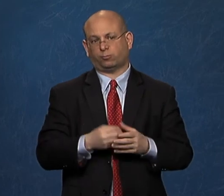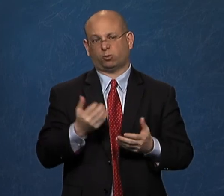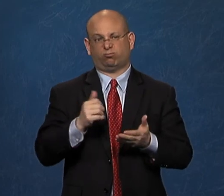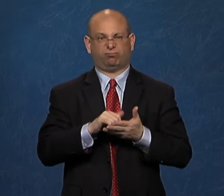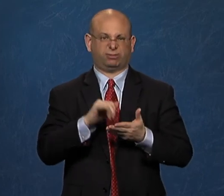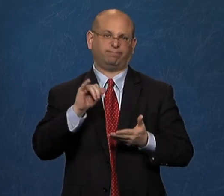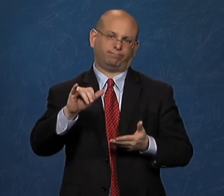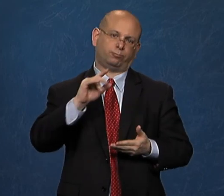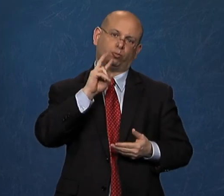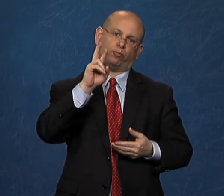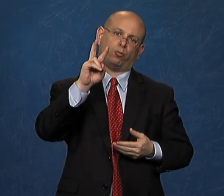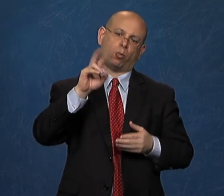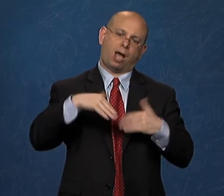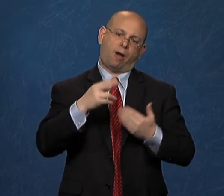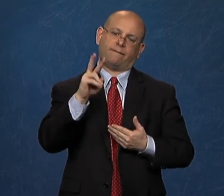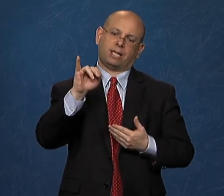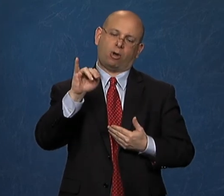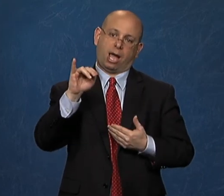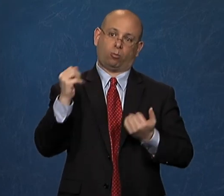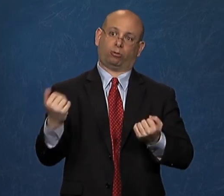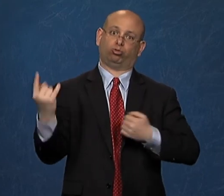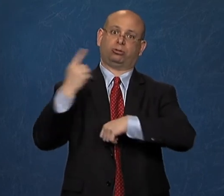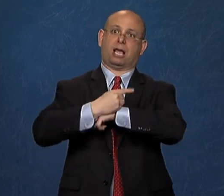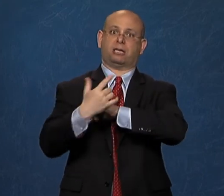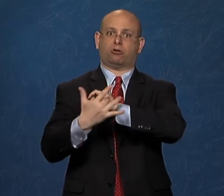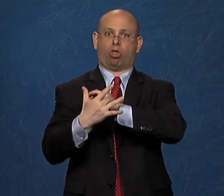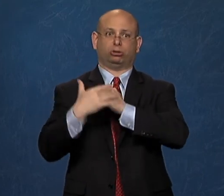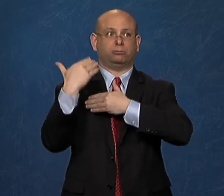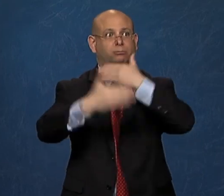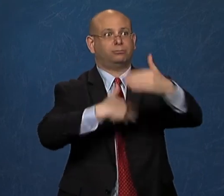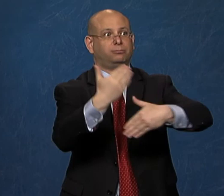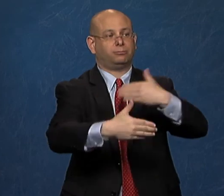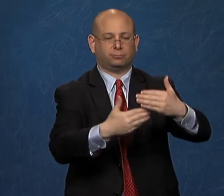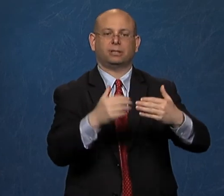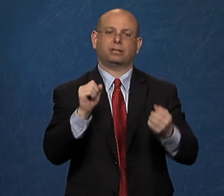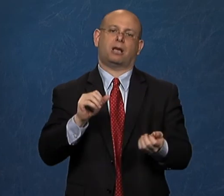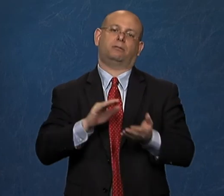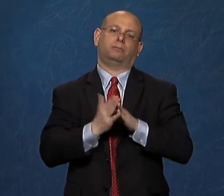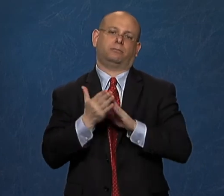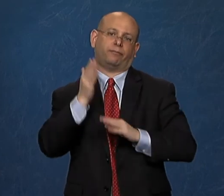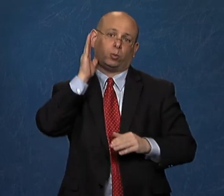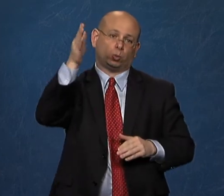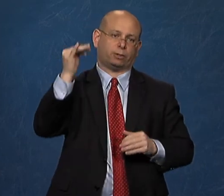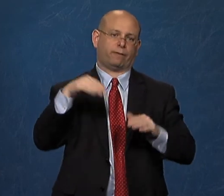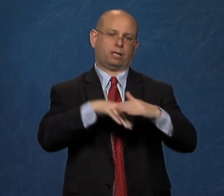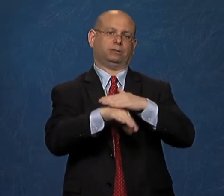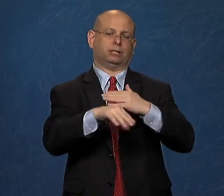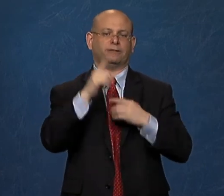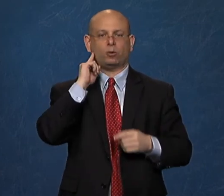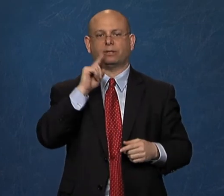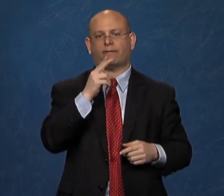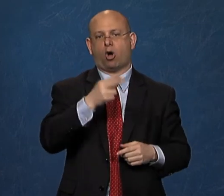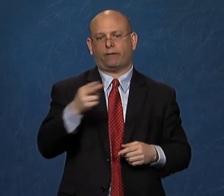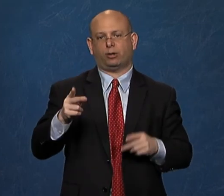regulations as have been stated. So this gives you a sense of how VRI is working today. Who knows what the future might